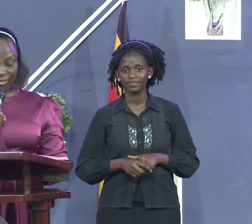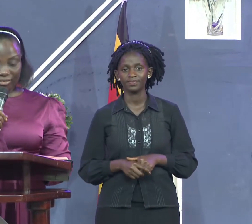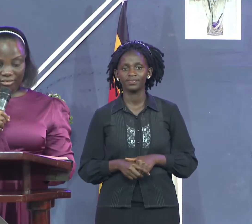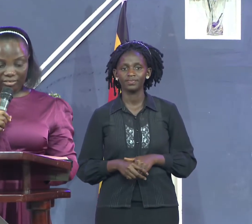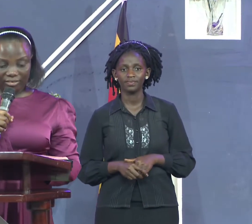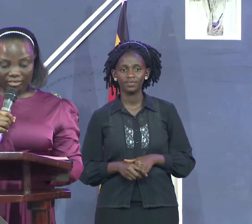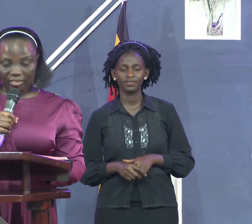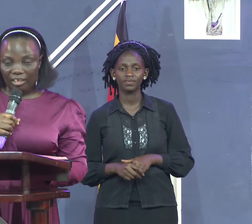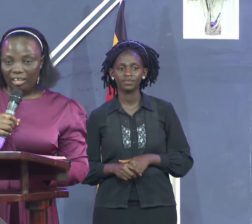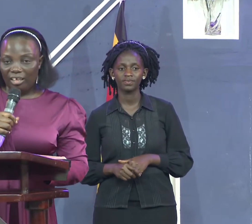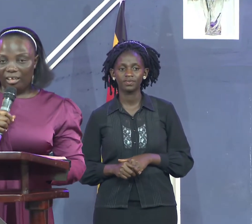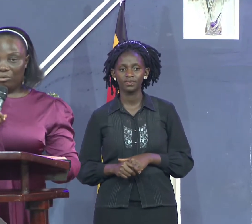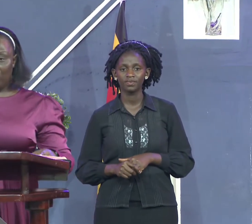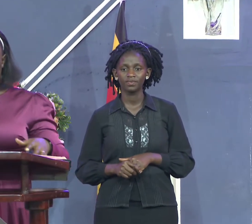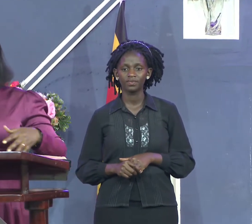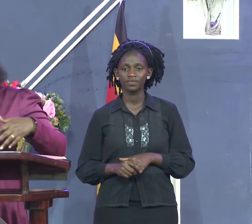says train.